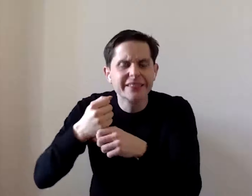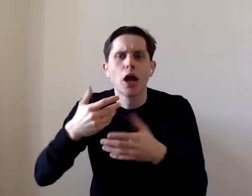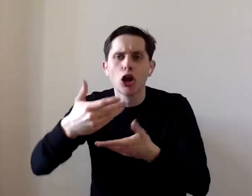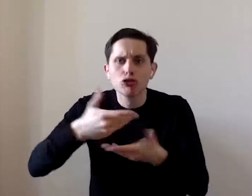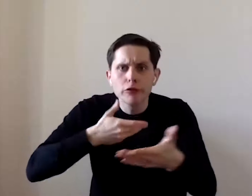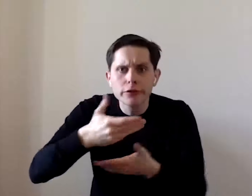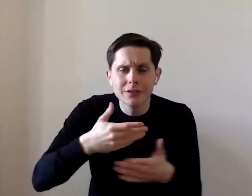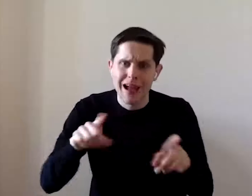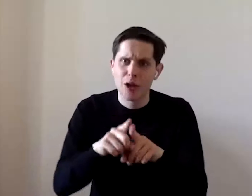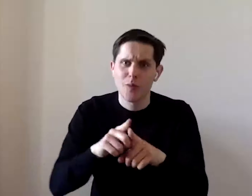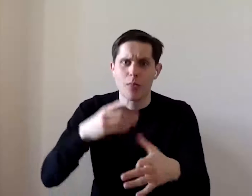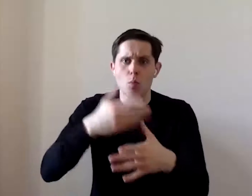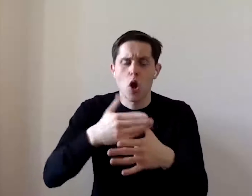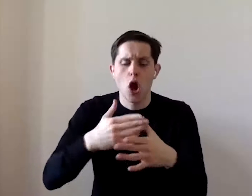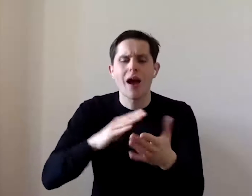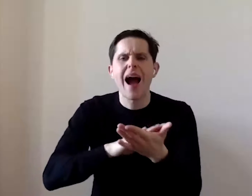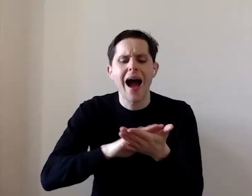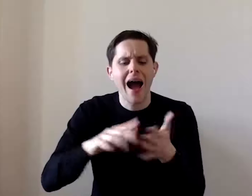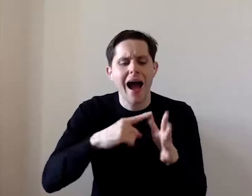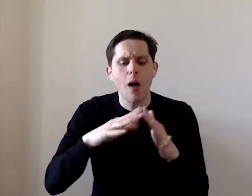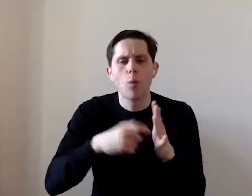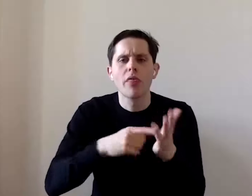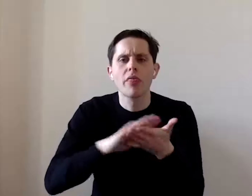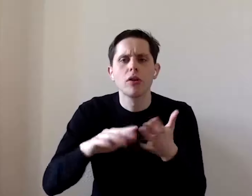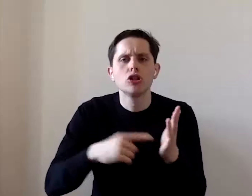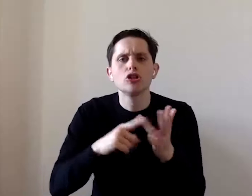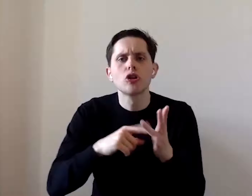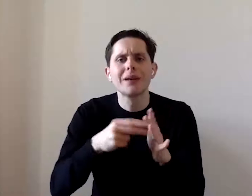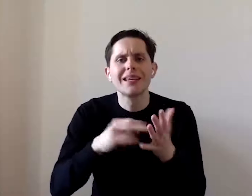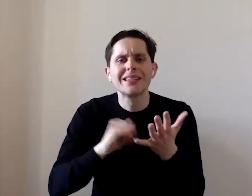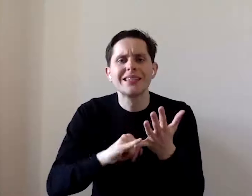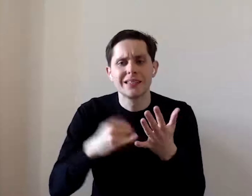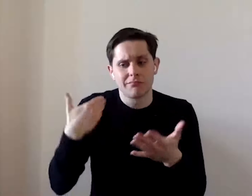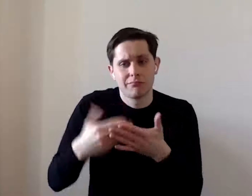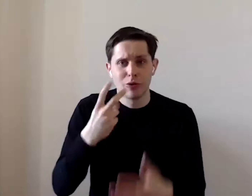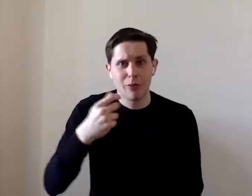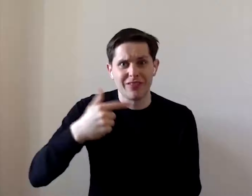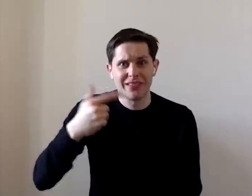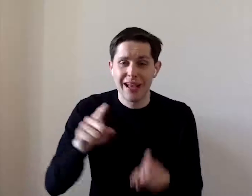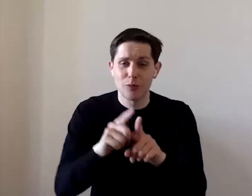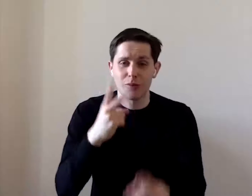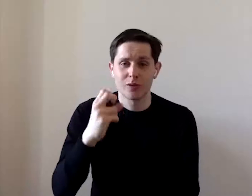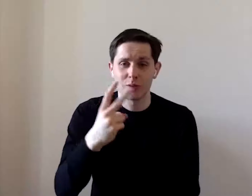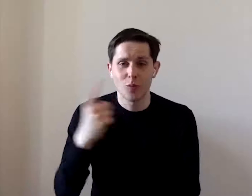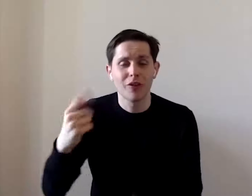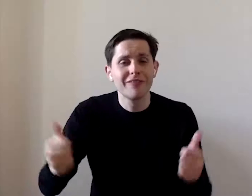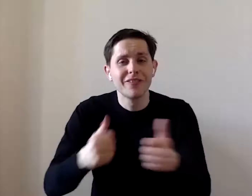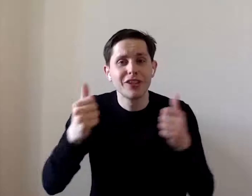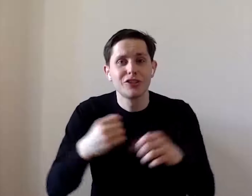of Signstrokes. He has worked at Haworth Tompkins since 2017 and completed his Part 2 at the Royal College of Arts